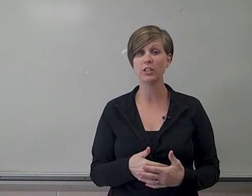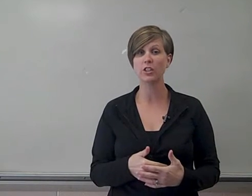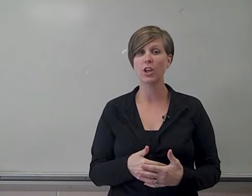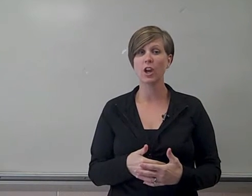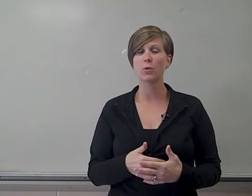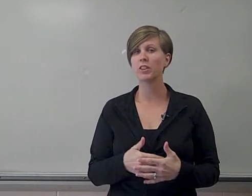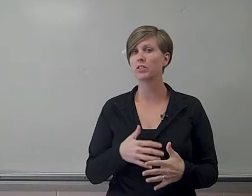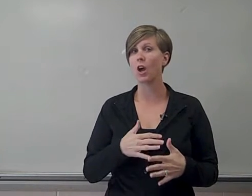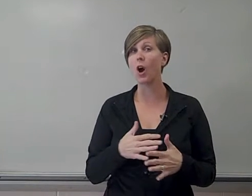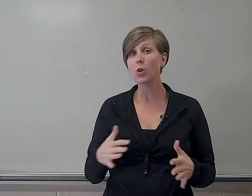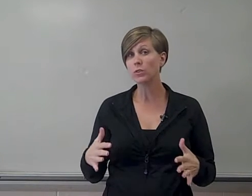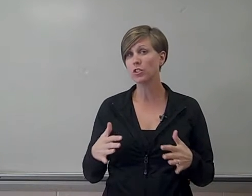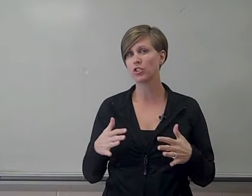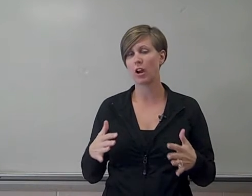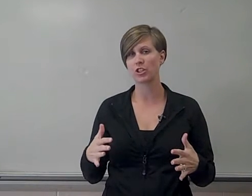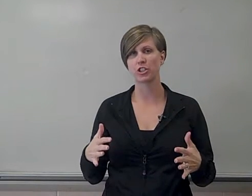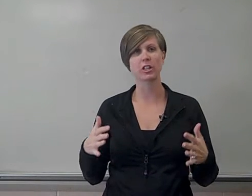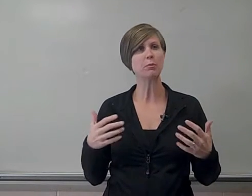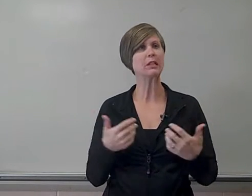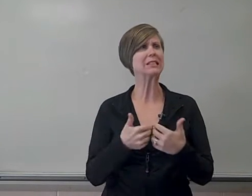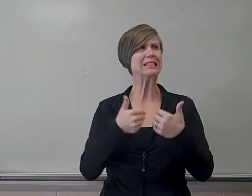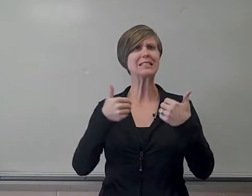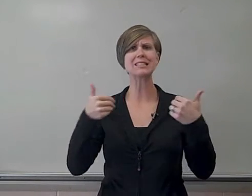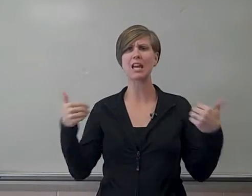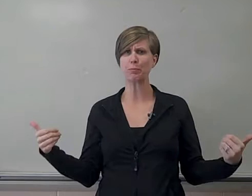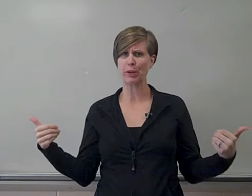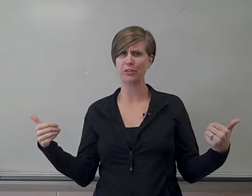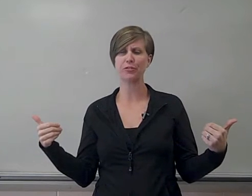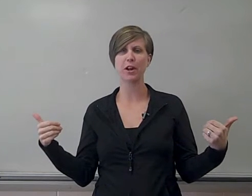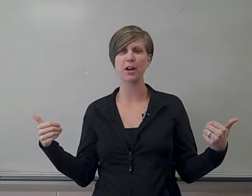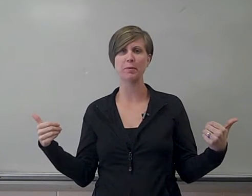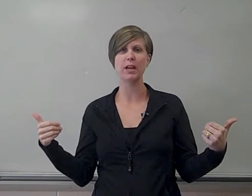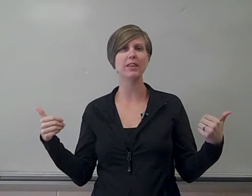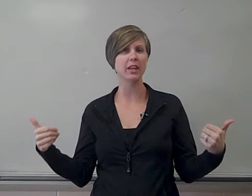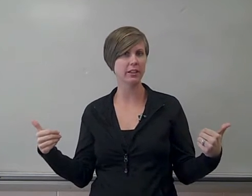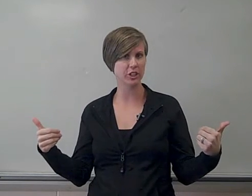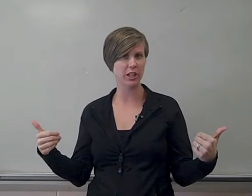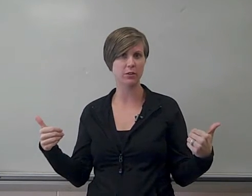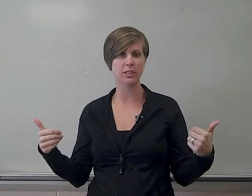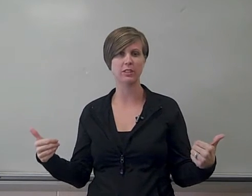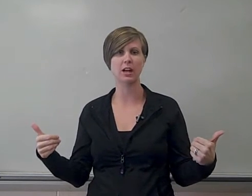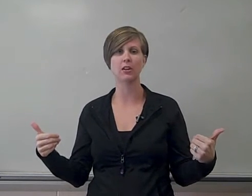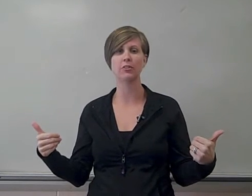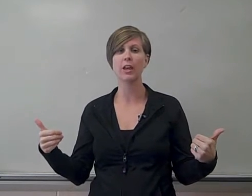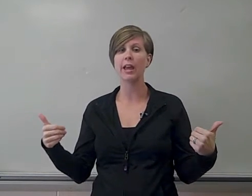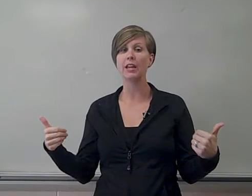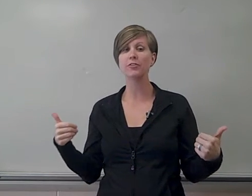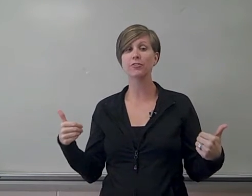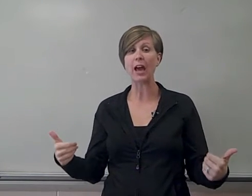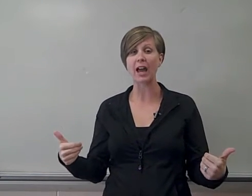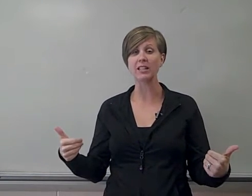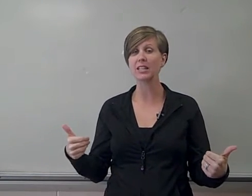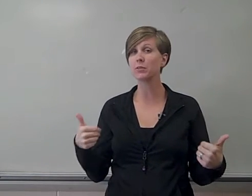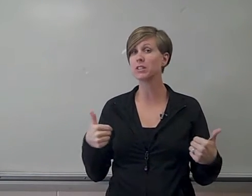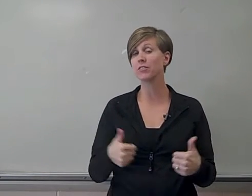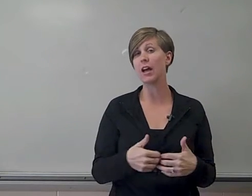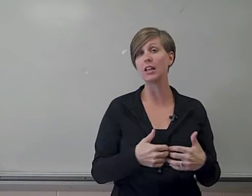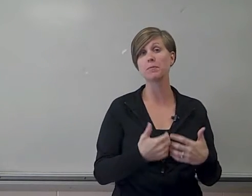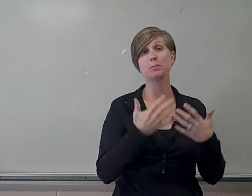language with its own structure, completely separate from the English language itself. In fact, it was developed